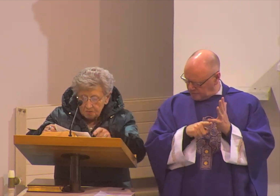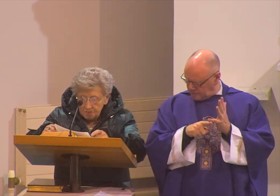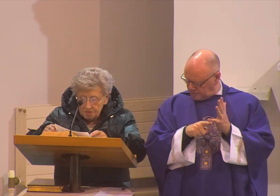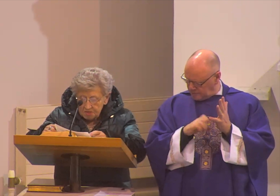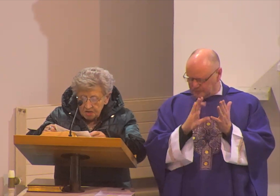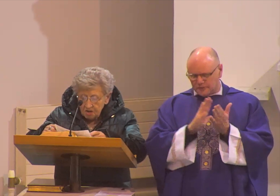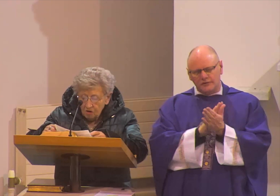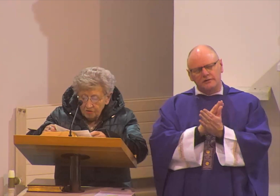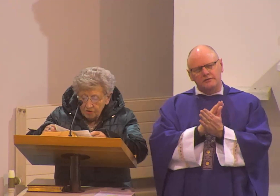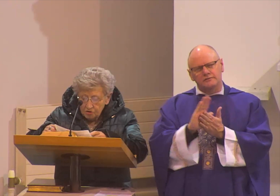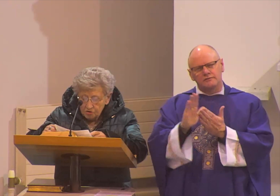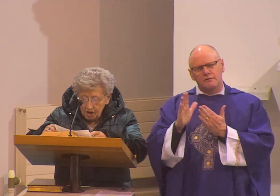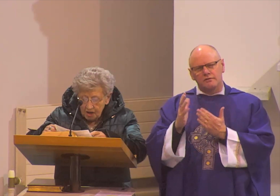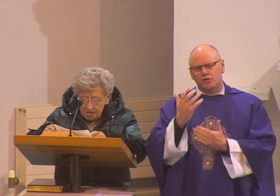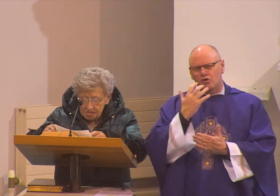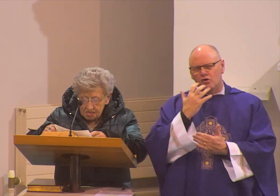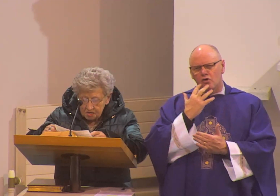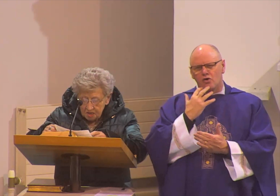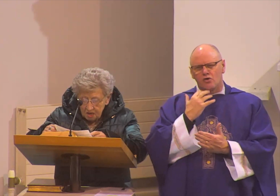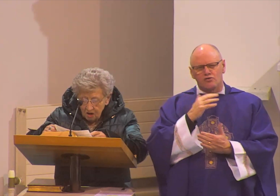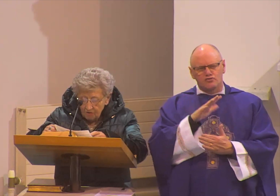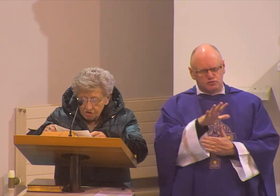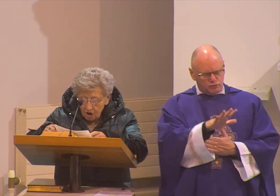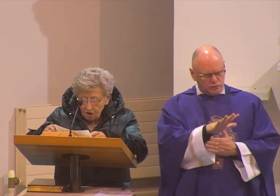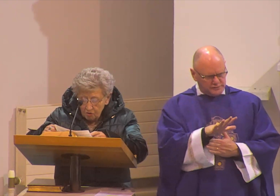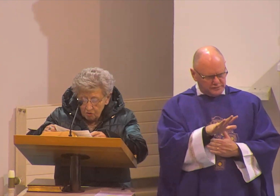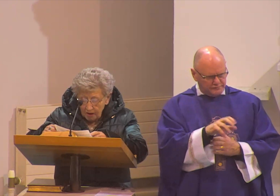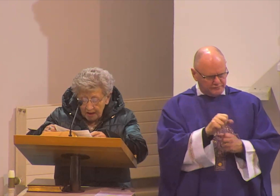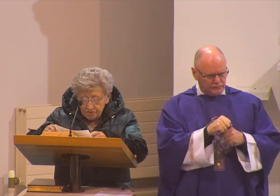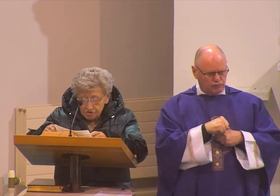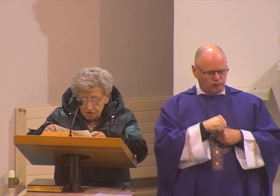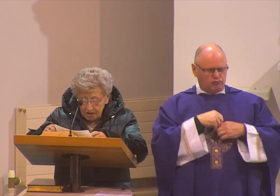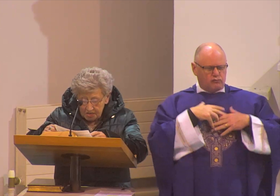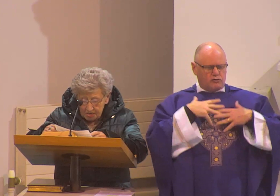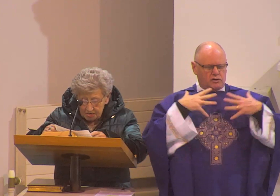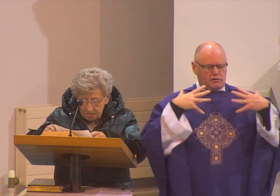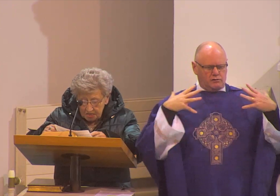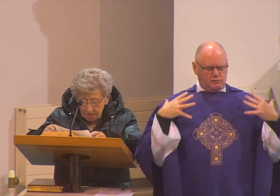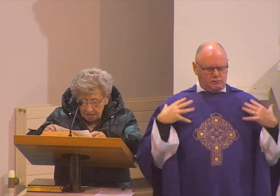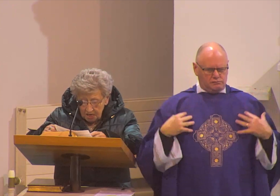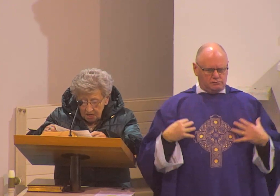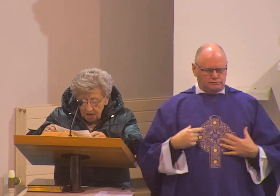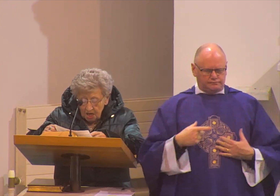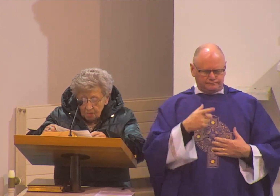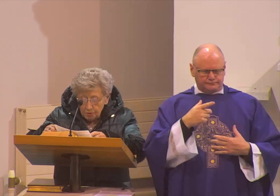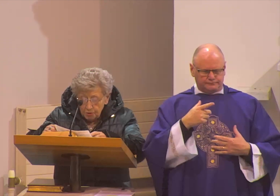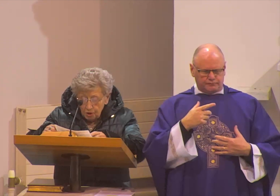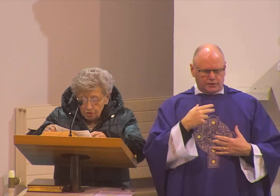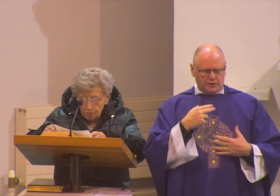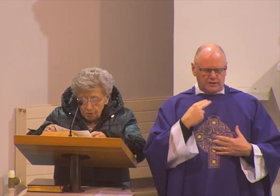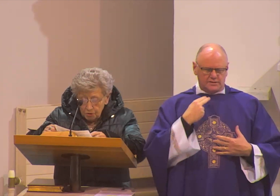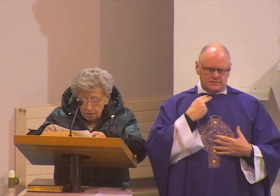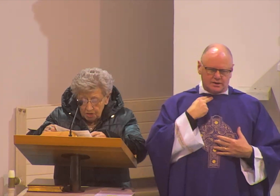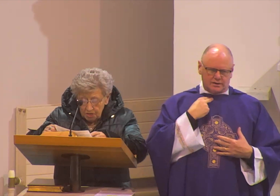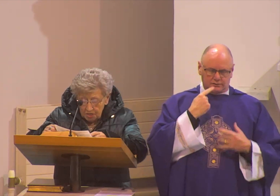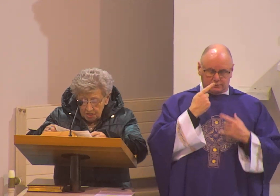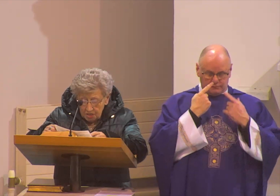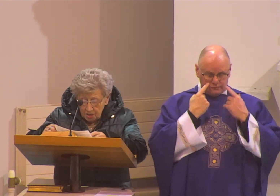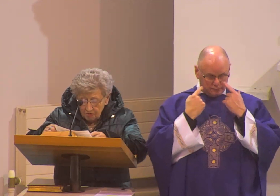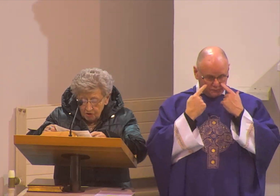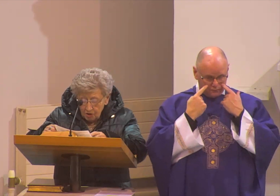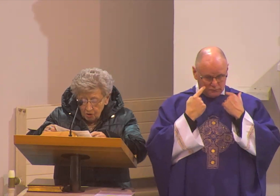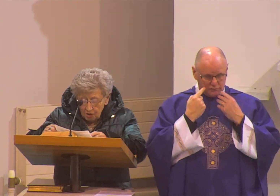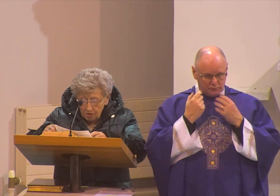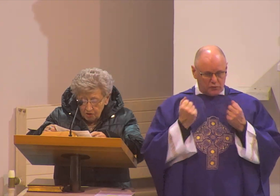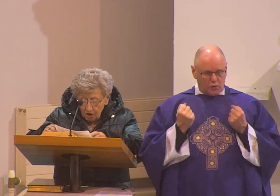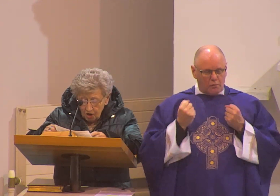Jerusalem, take off your dress of sorrow and distress. Put on the beauty of